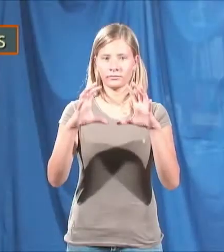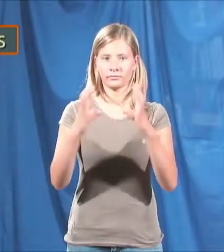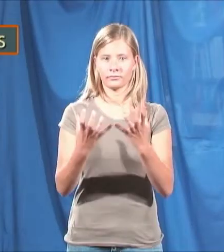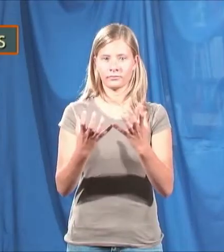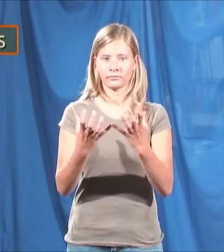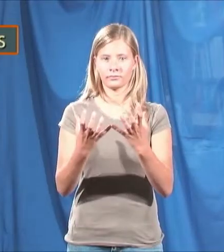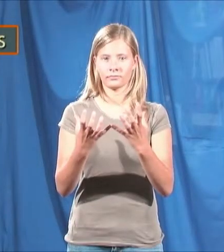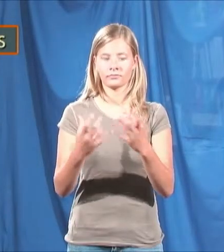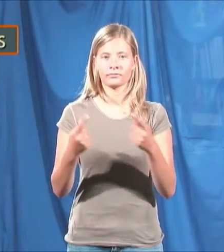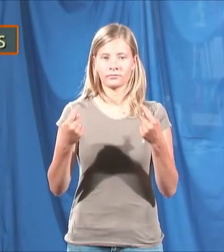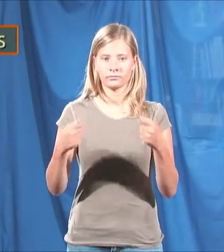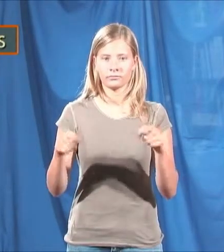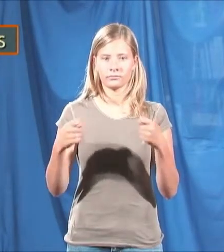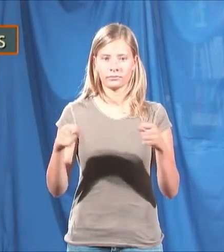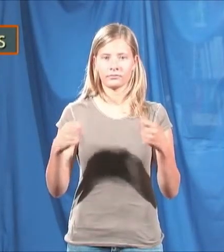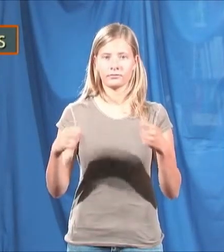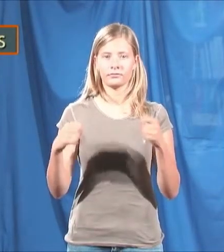This section is toys.